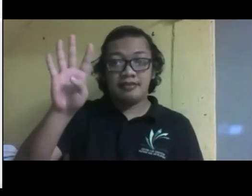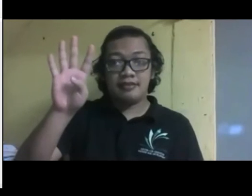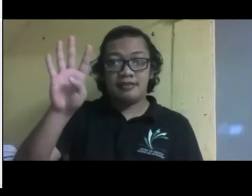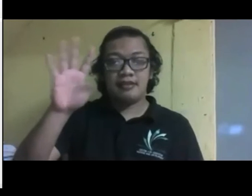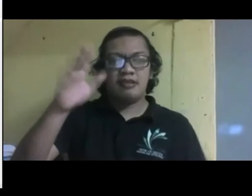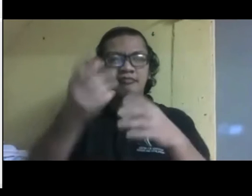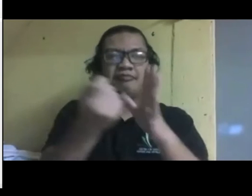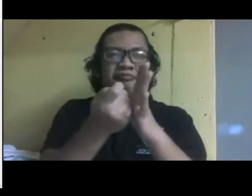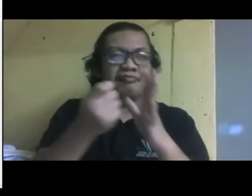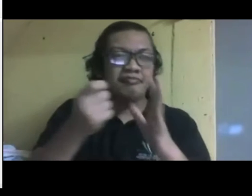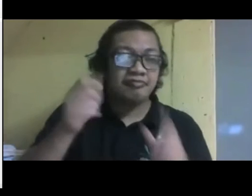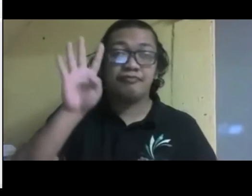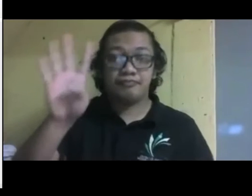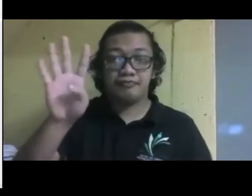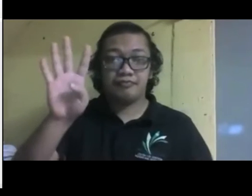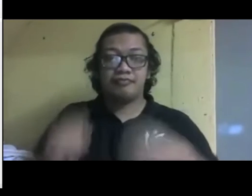Okay, so yeah.